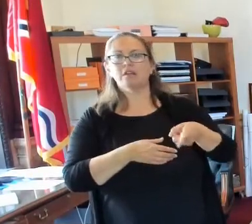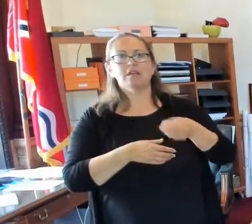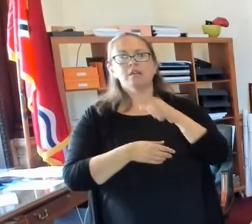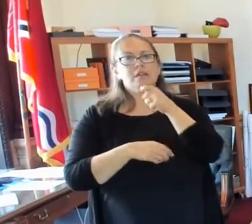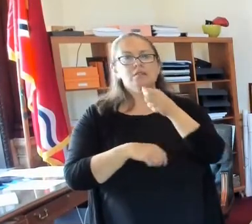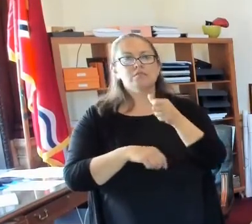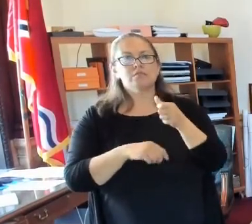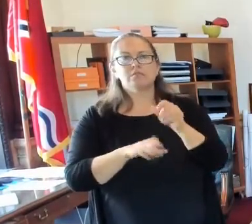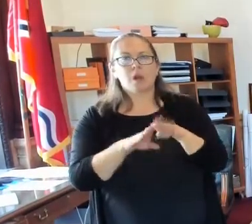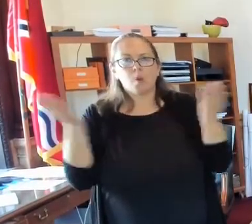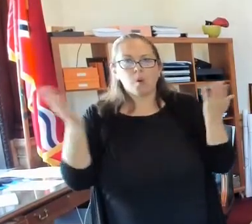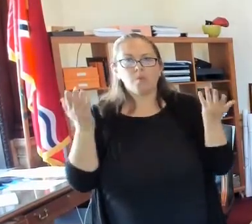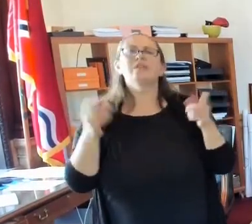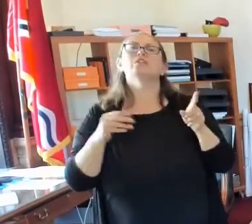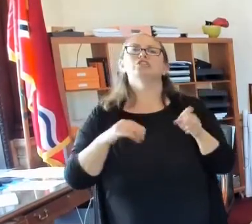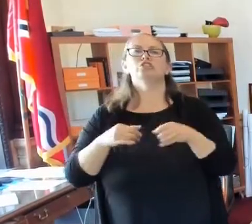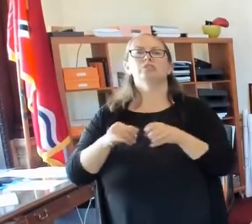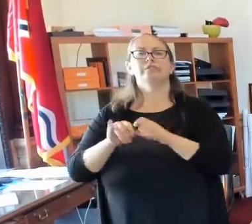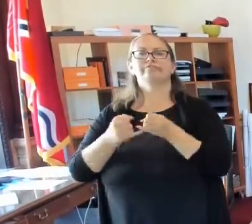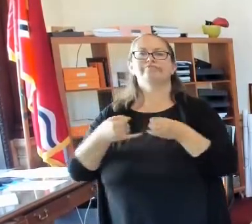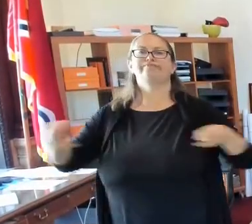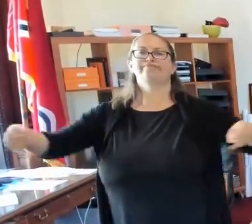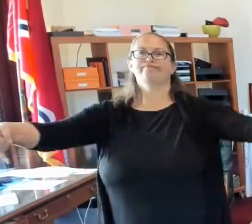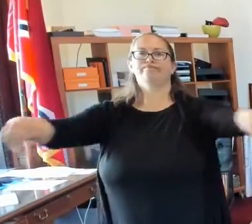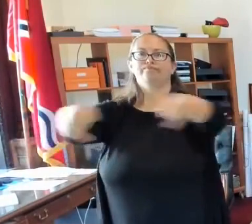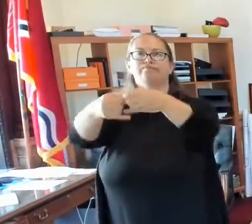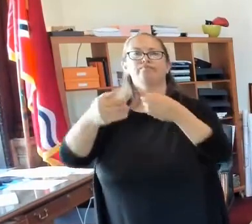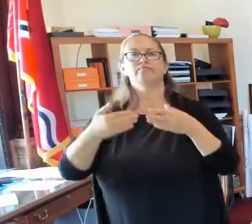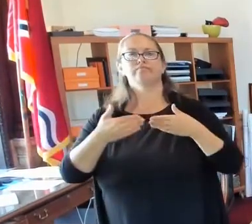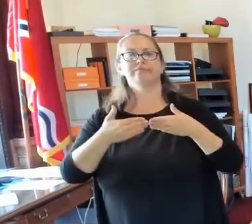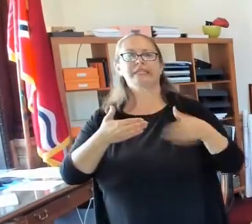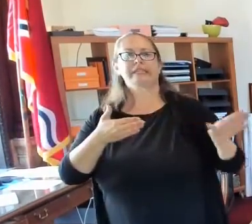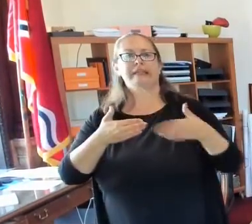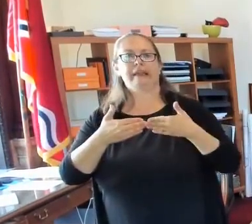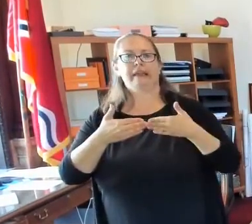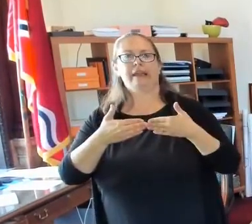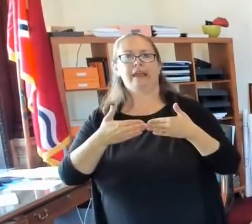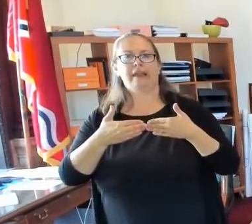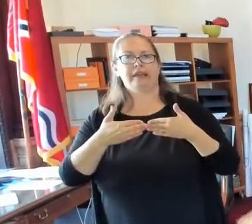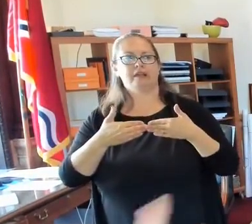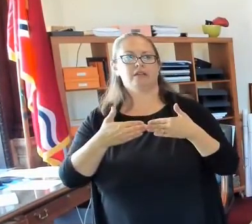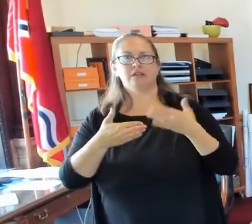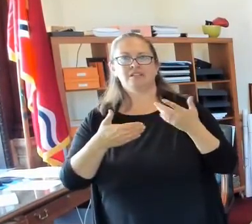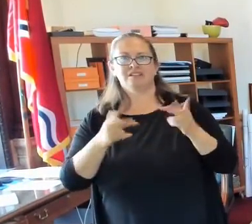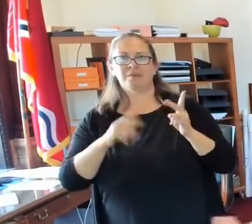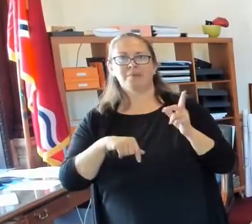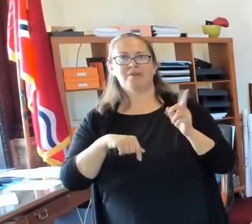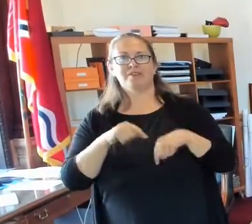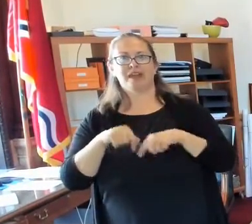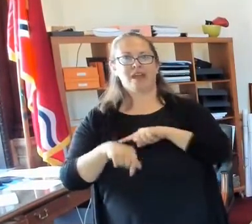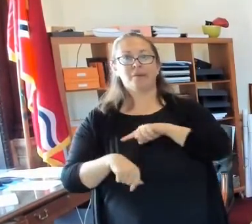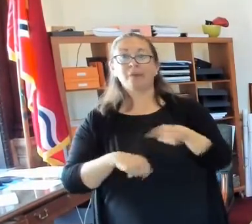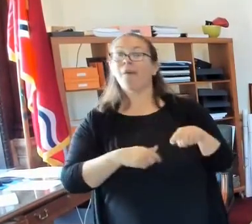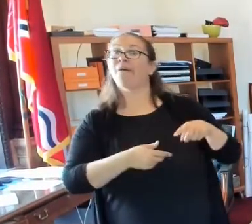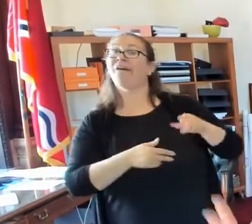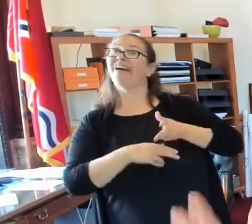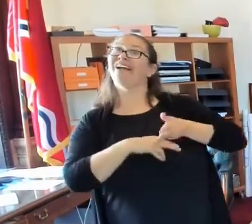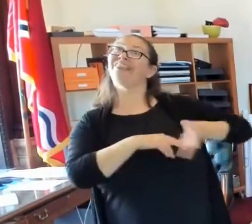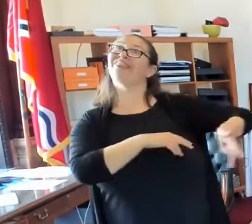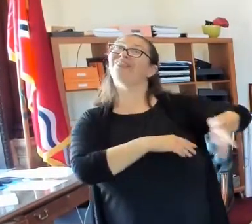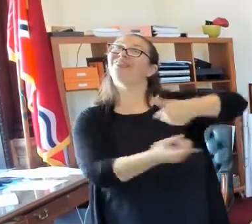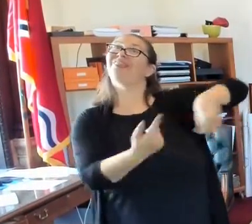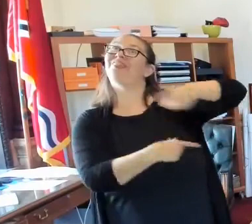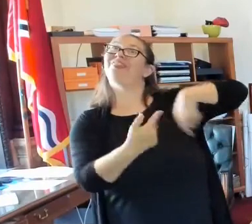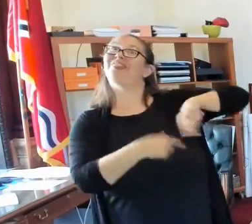secured. They need to be closed off. We need to have a gate so that folks aren't able to just go on the lot and do donuts and squeal